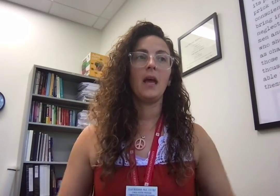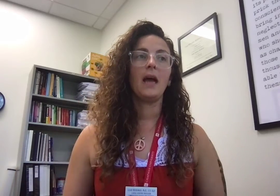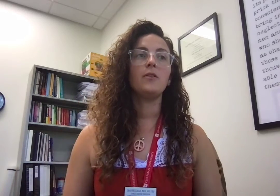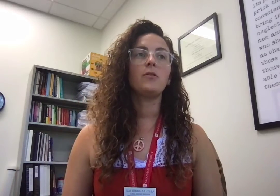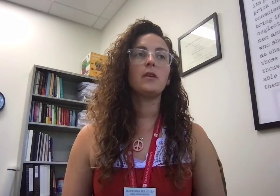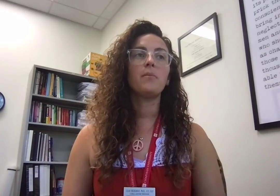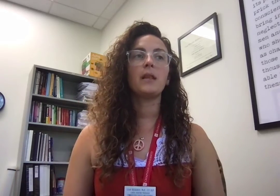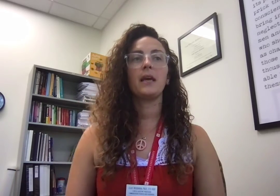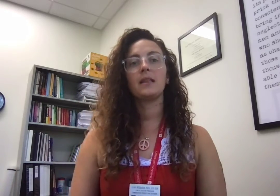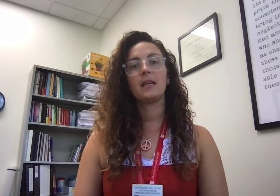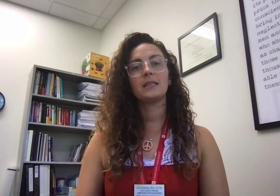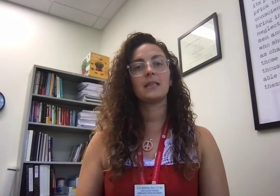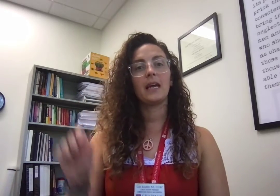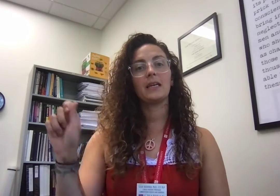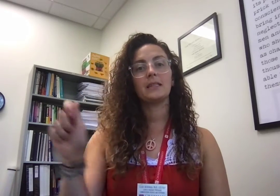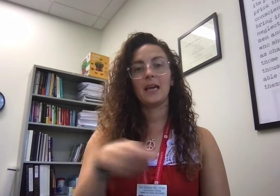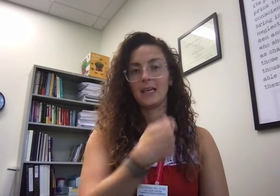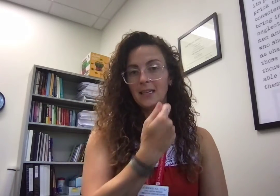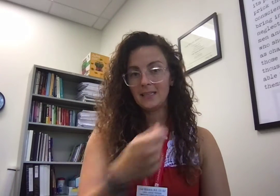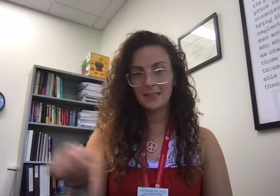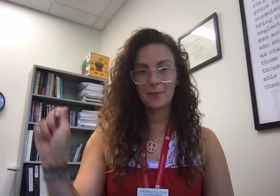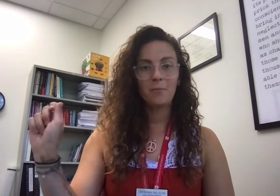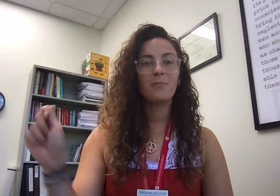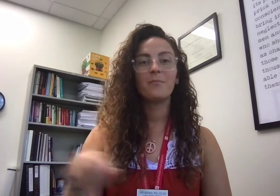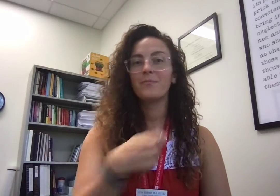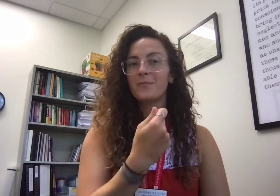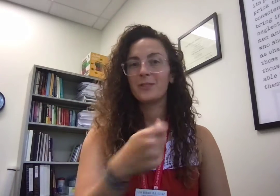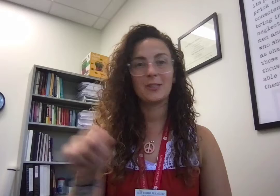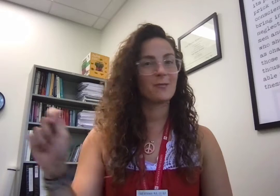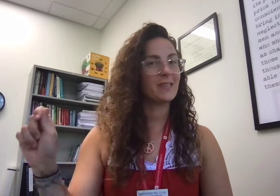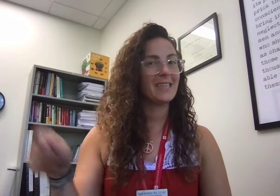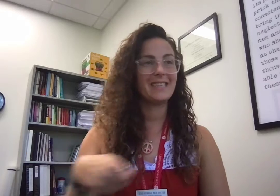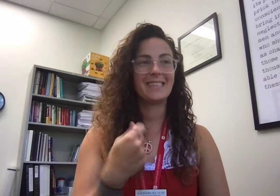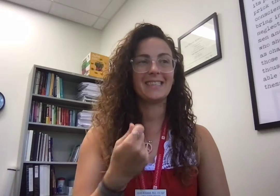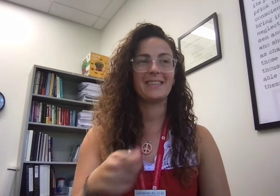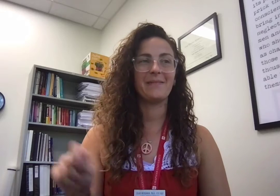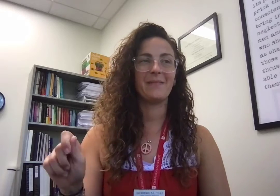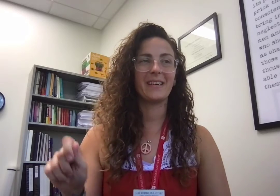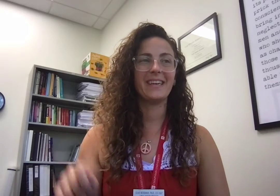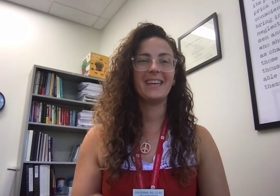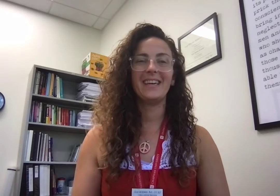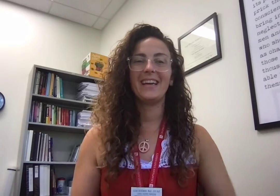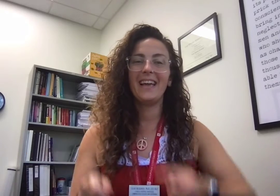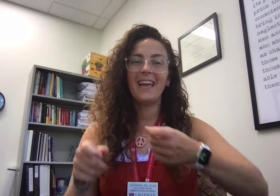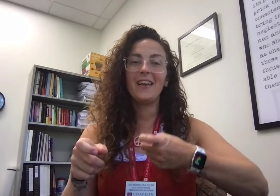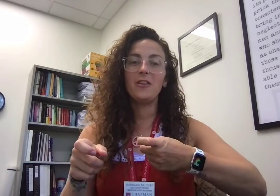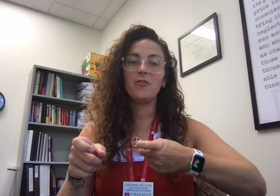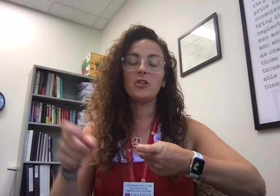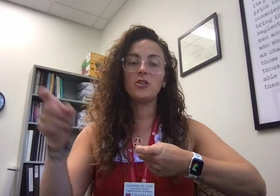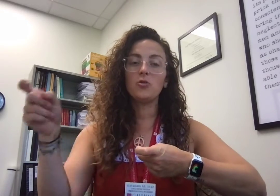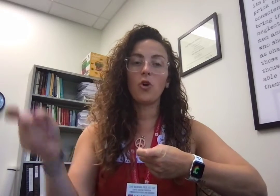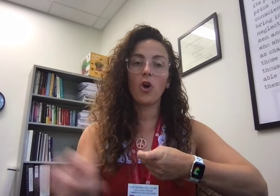and you can play things like tennis, which is really easy to remember. You can do